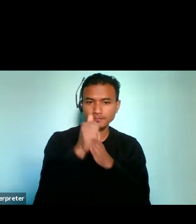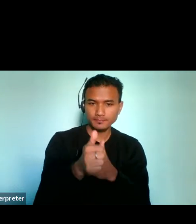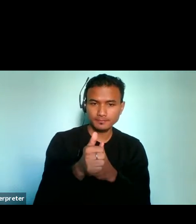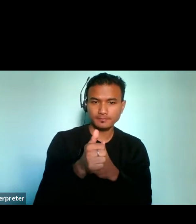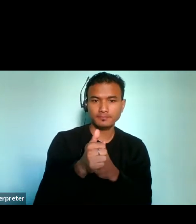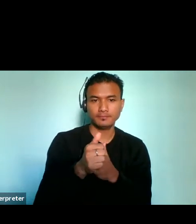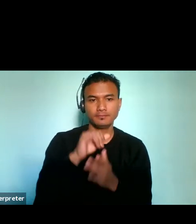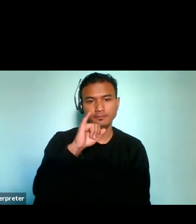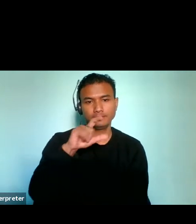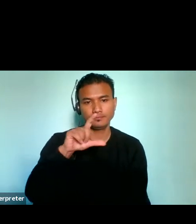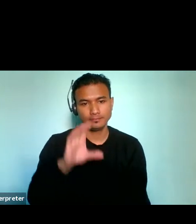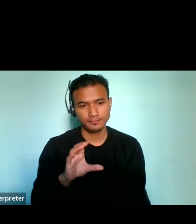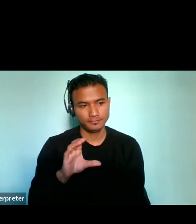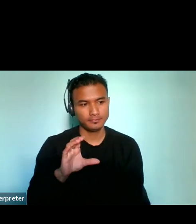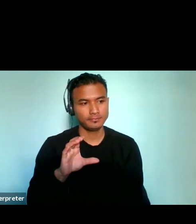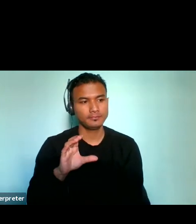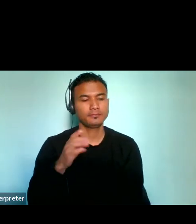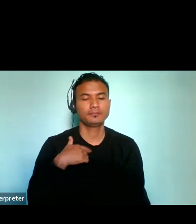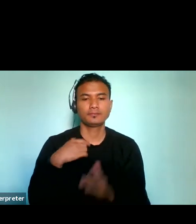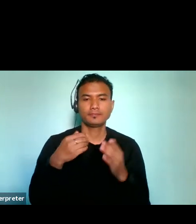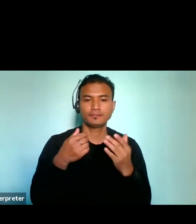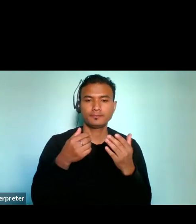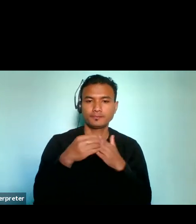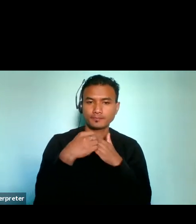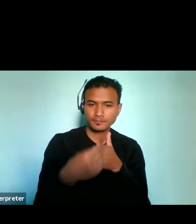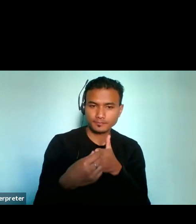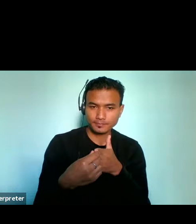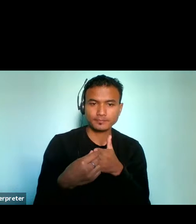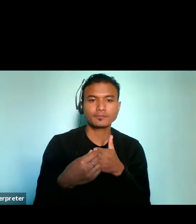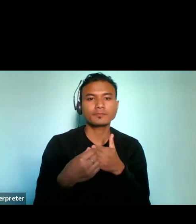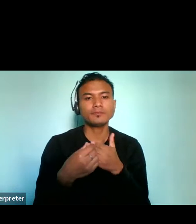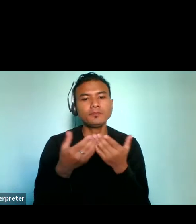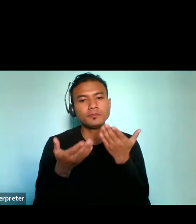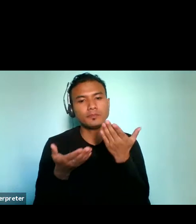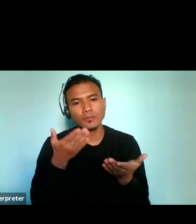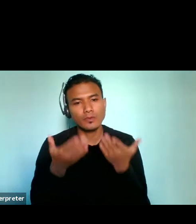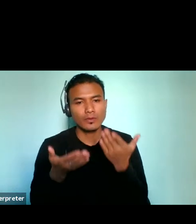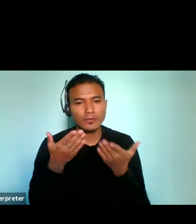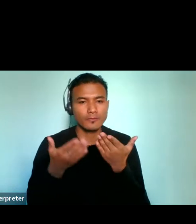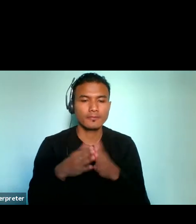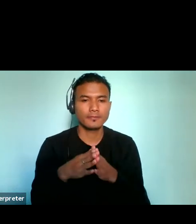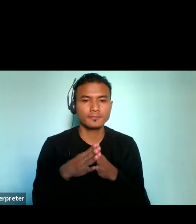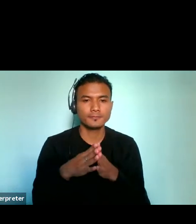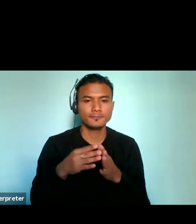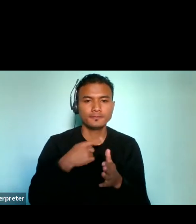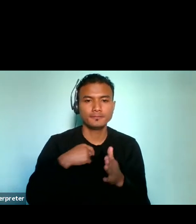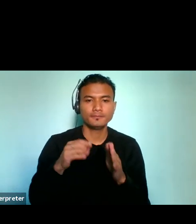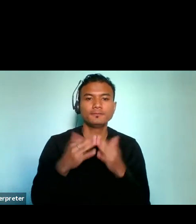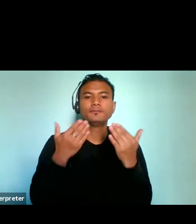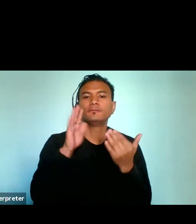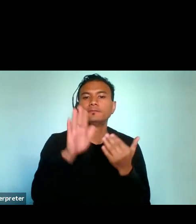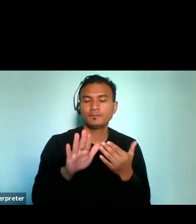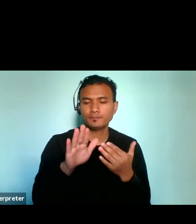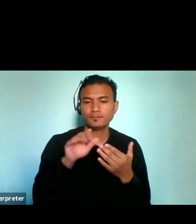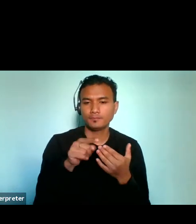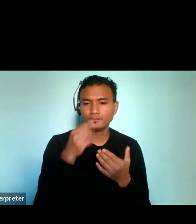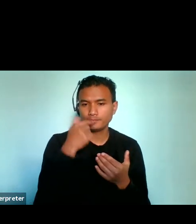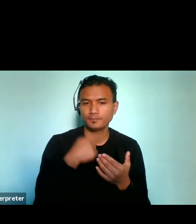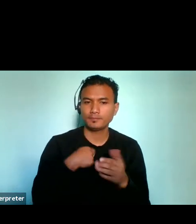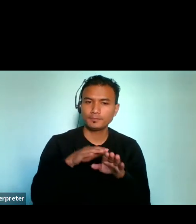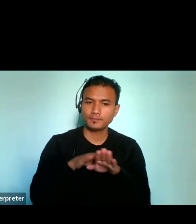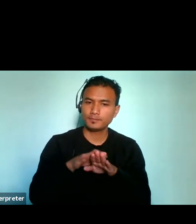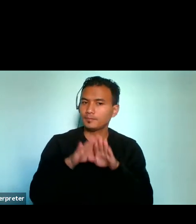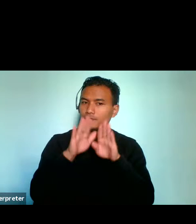been guiding, maybe we would not have been here as to where we are today. So I'm really thankful for